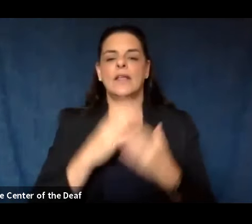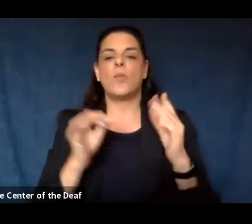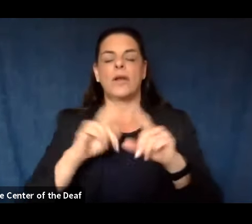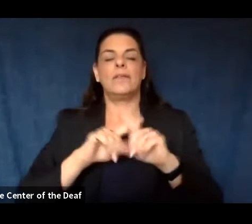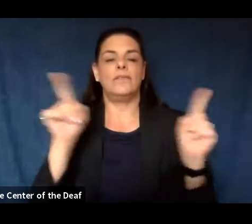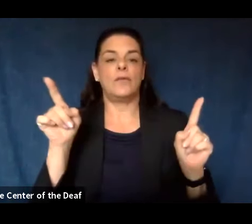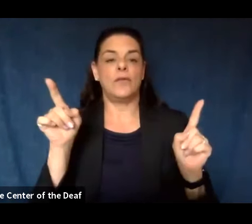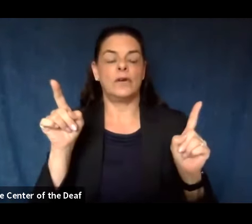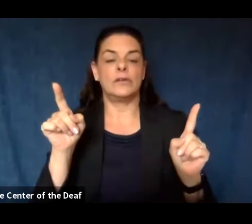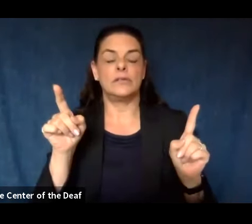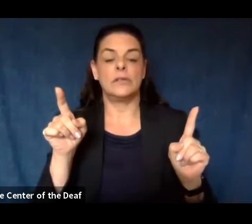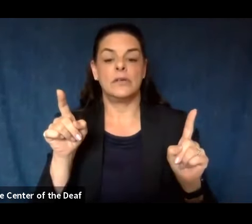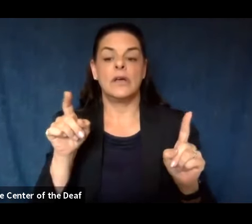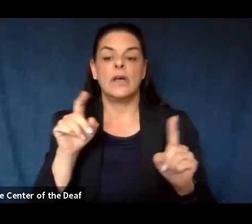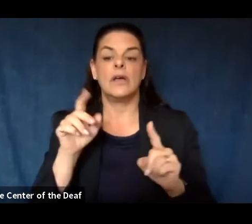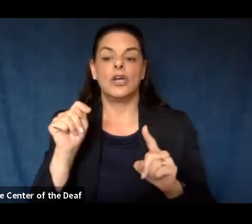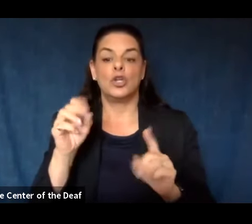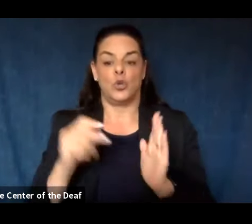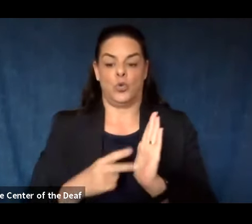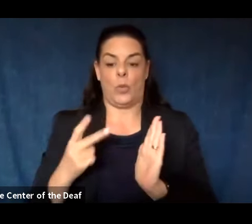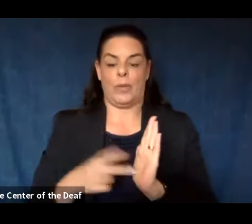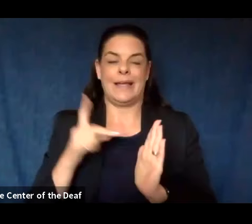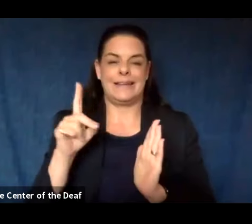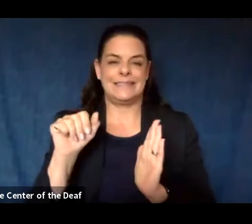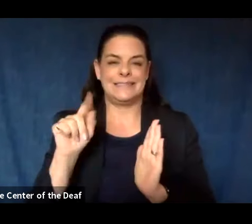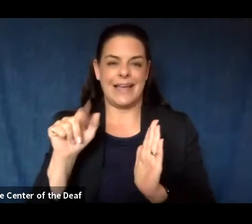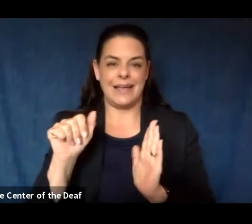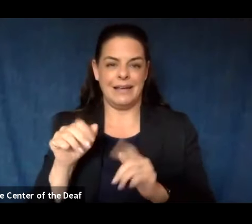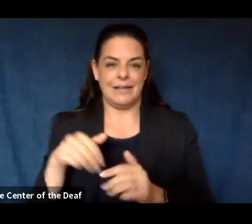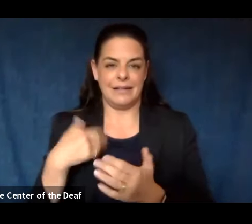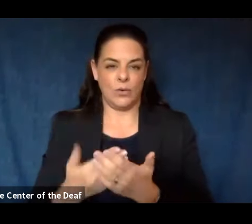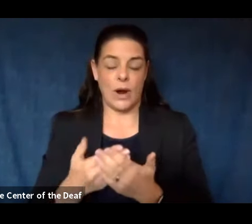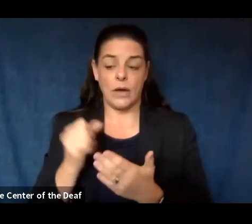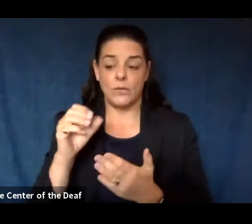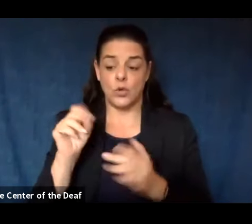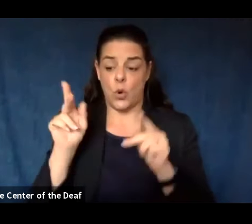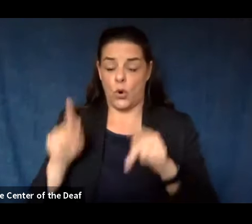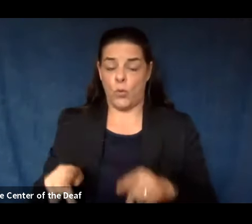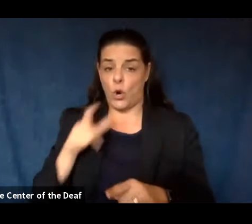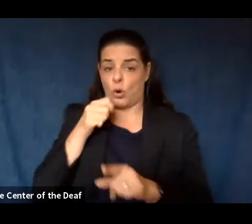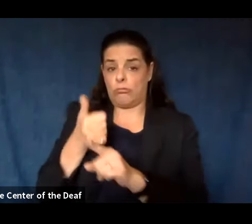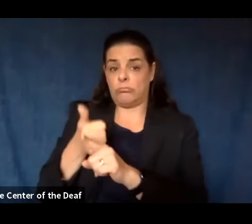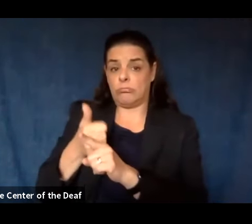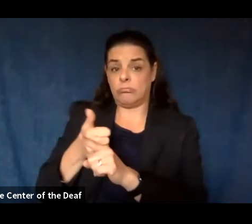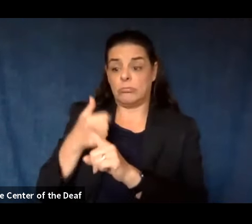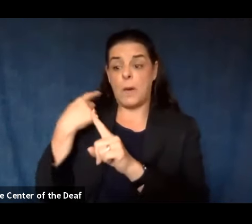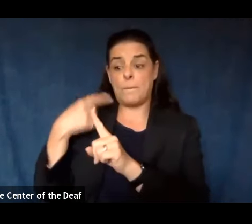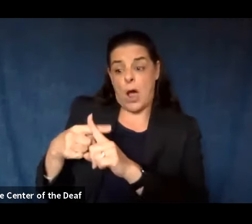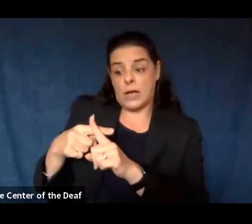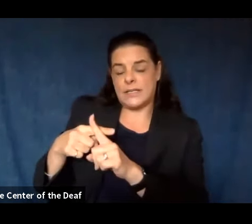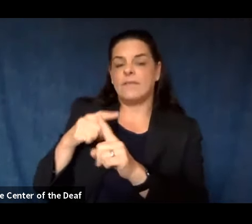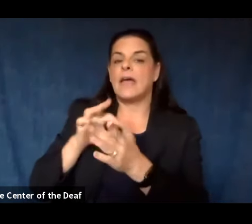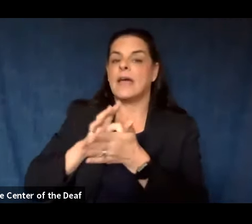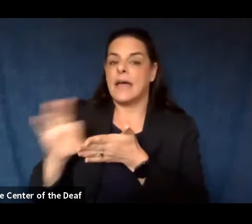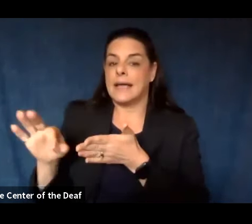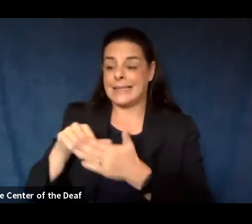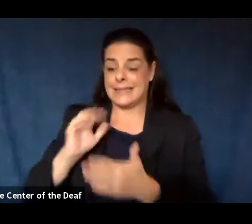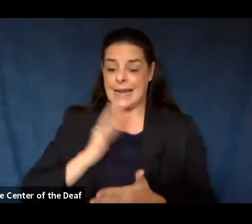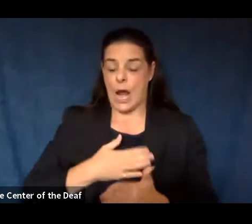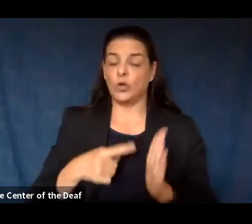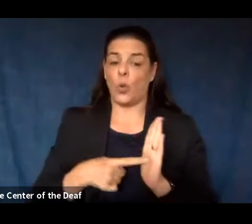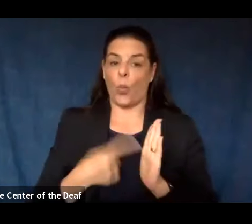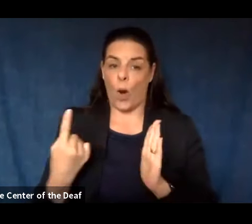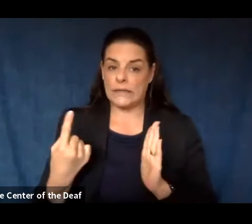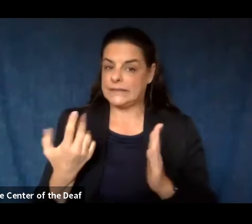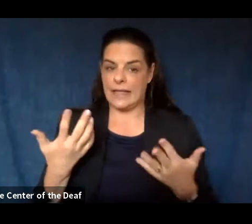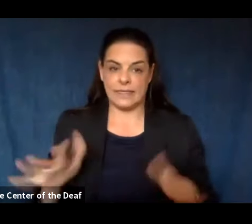when in deduplicating data as it comes in. So an individual who's been positive is only counted as positive in our counts once,